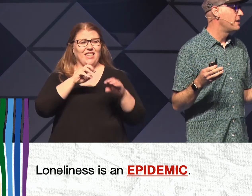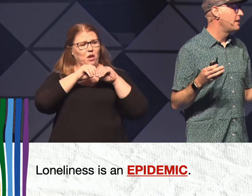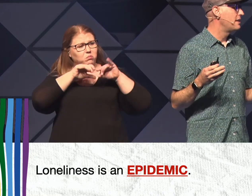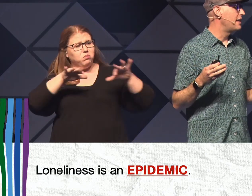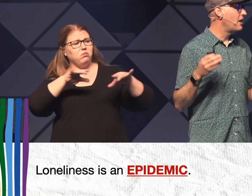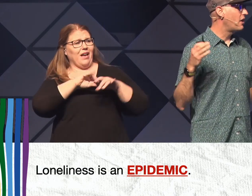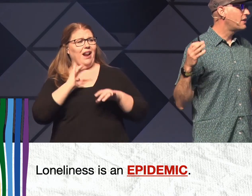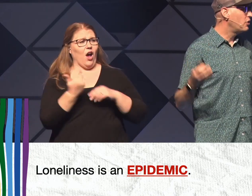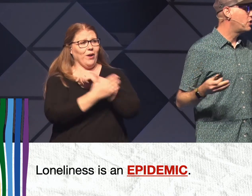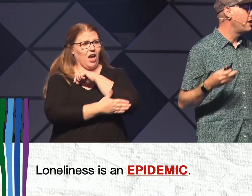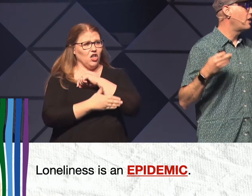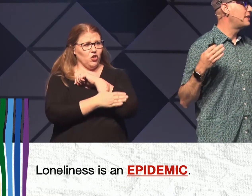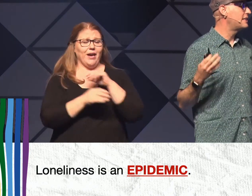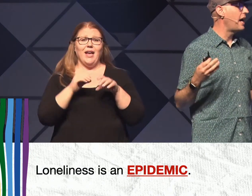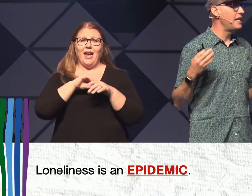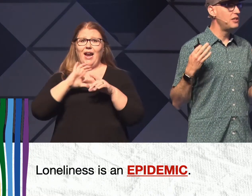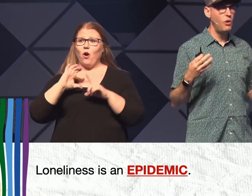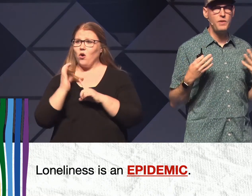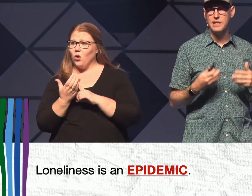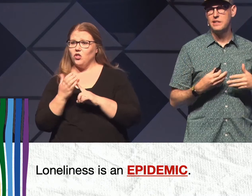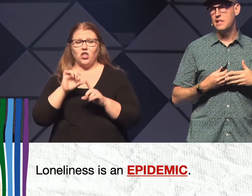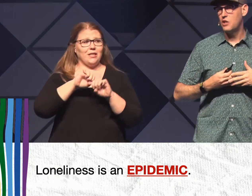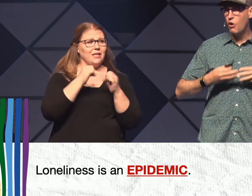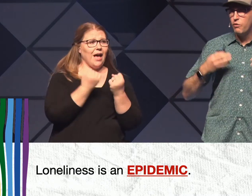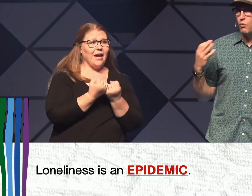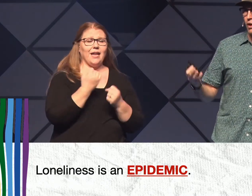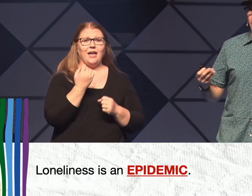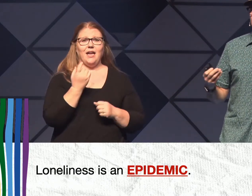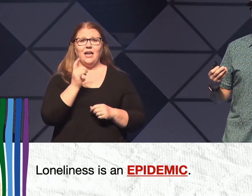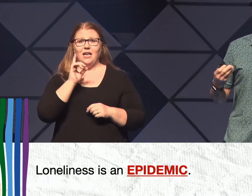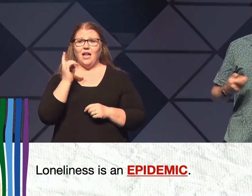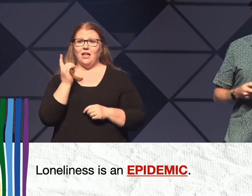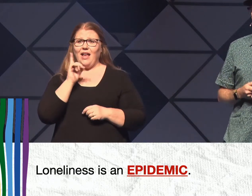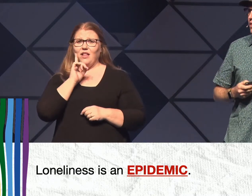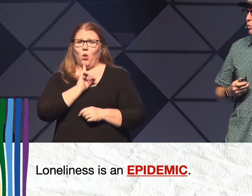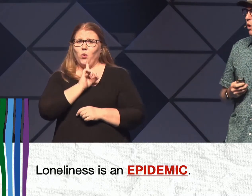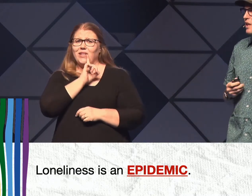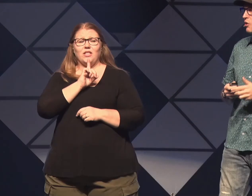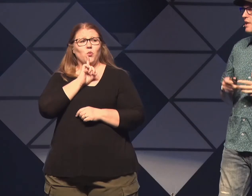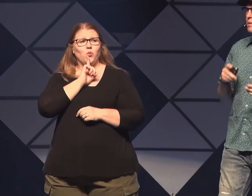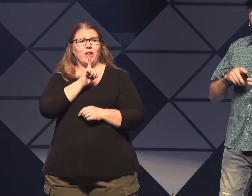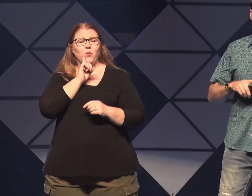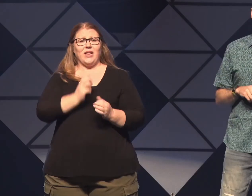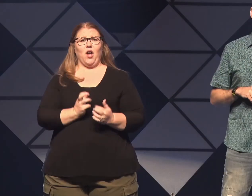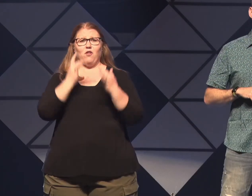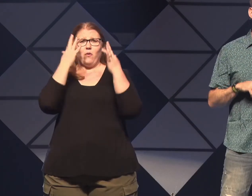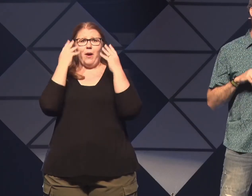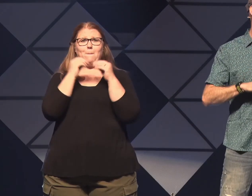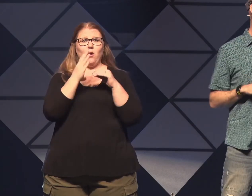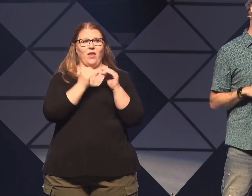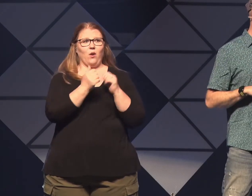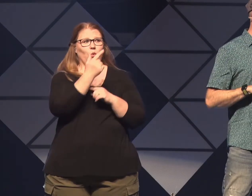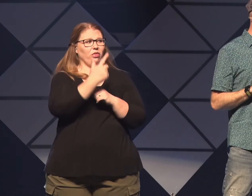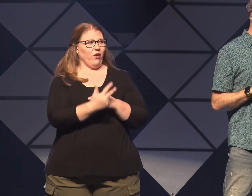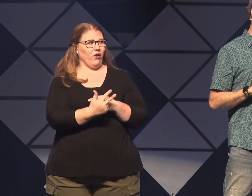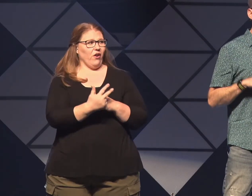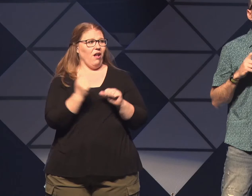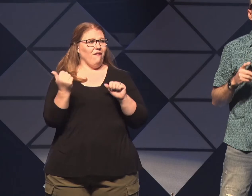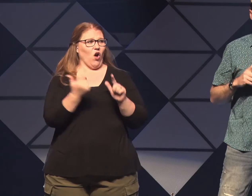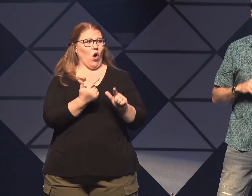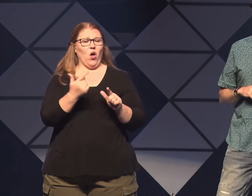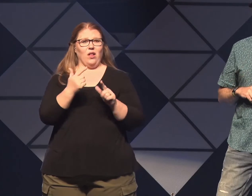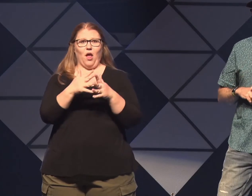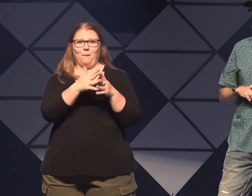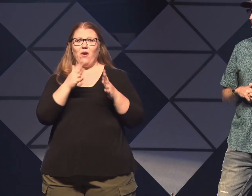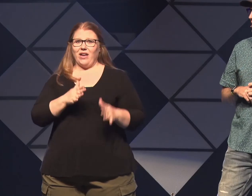country. That in our culture, in our society, loneliness is overwhelming, right? More than 1 in 3 Americans are lonely, right? There